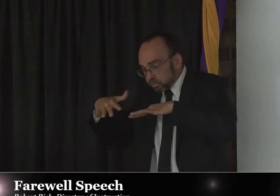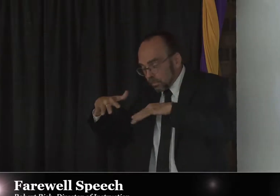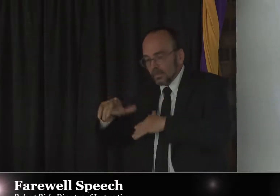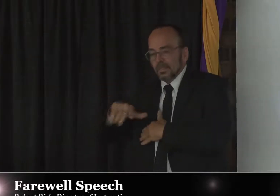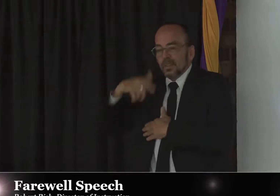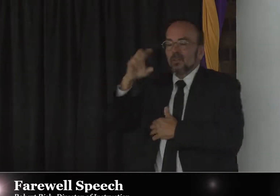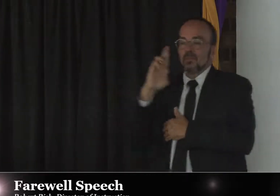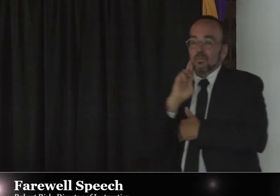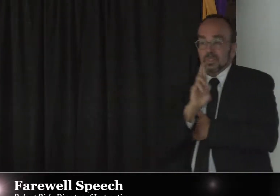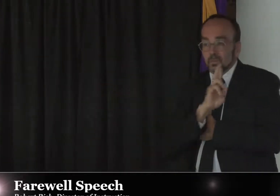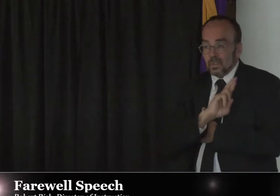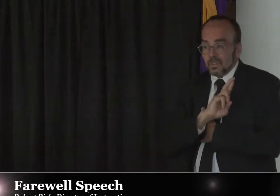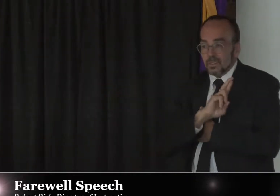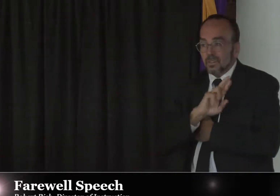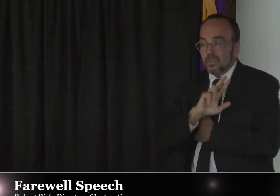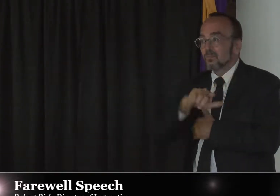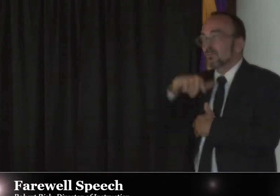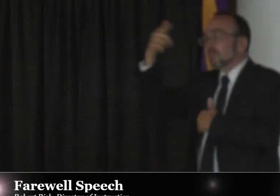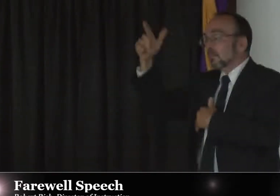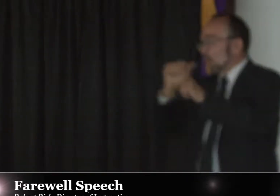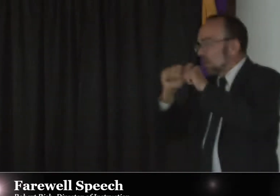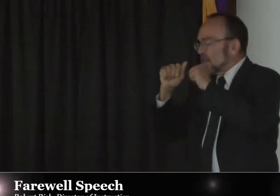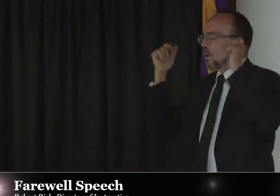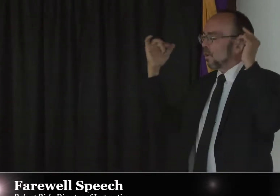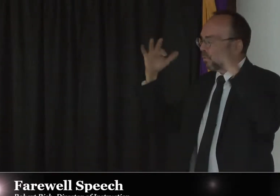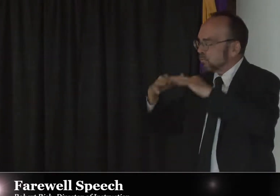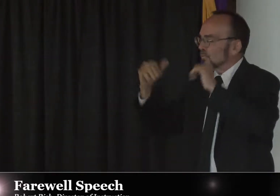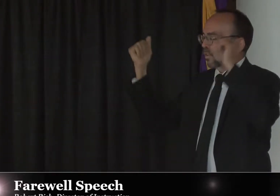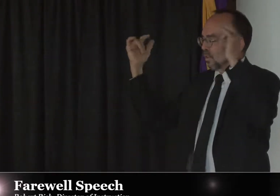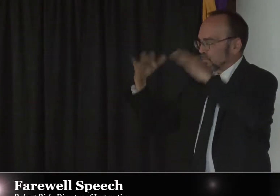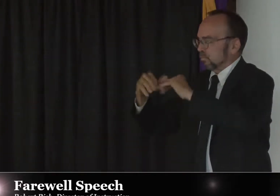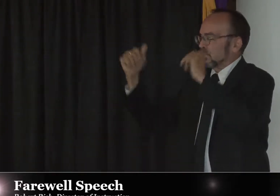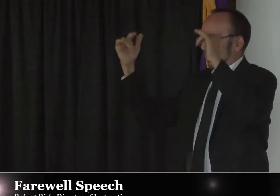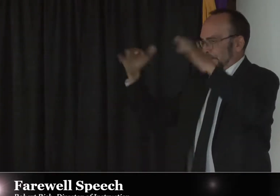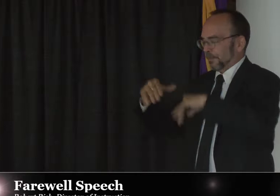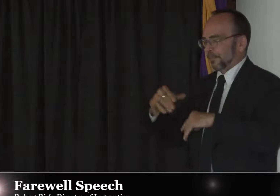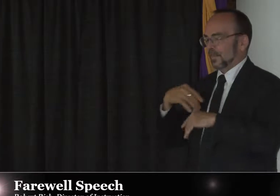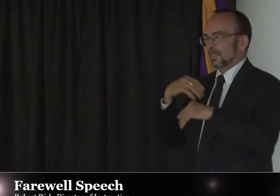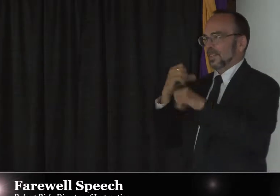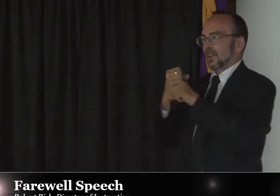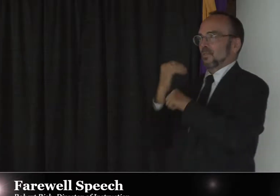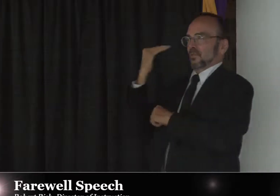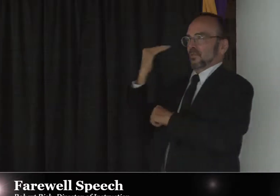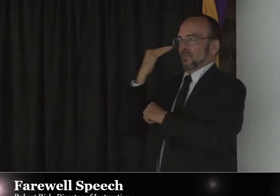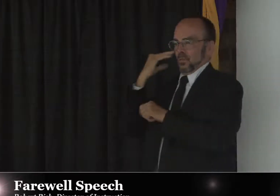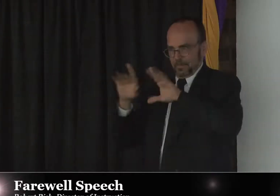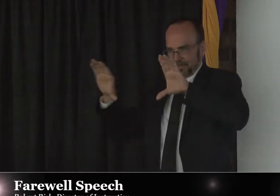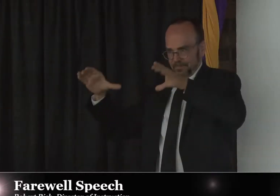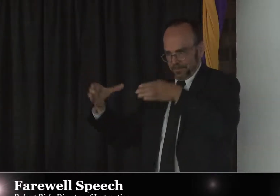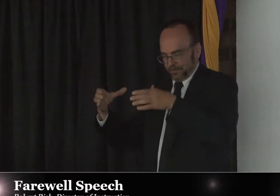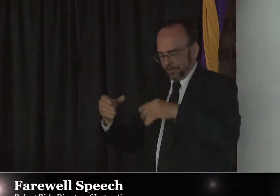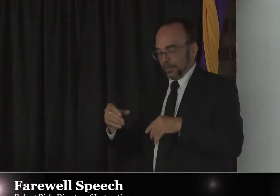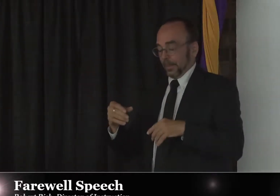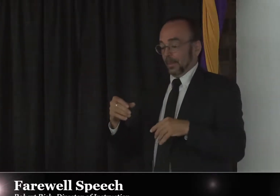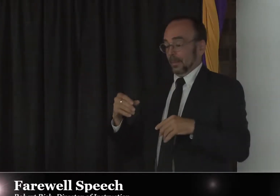party. We went to a restaurant. We had these gatherings now and then. I got to know this group of